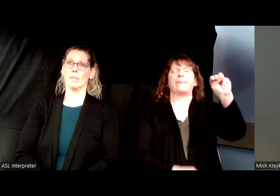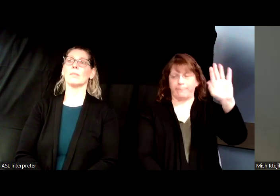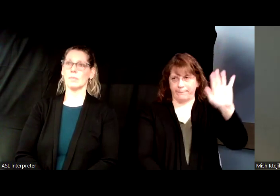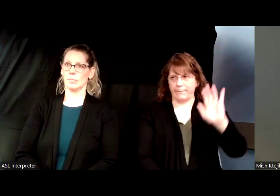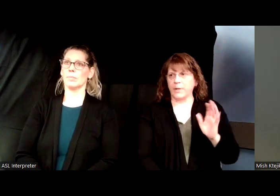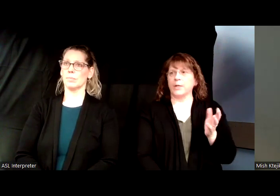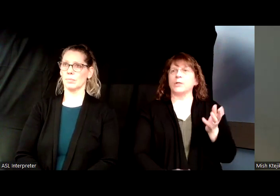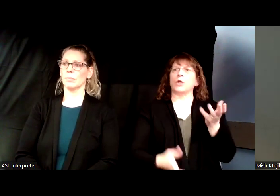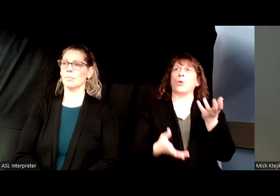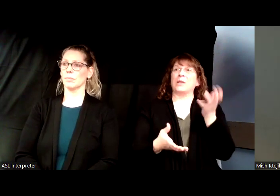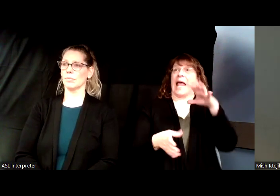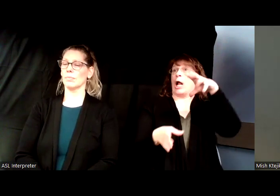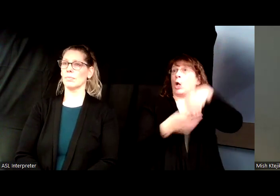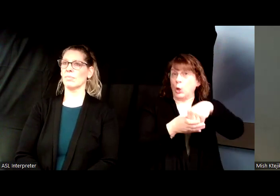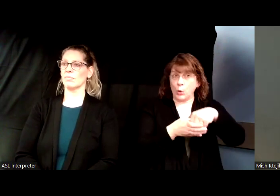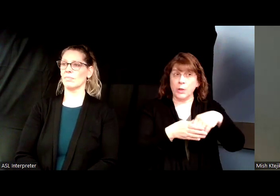professionalism.